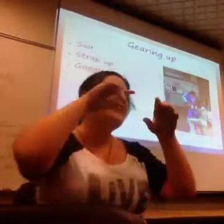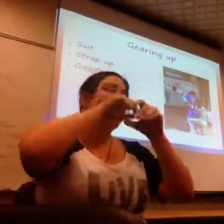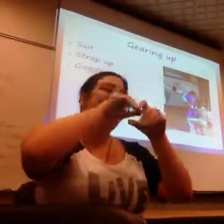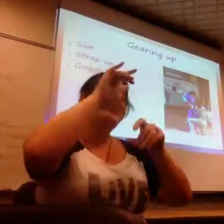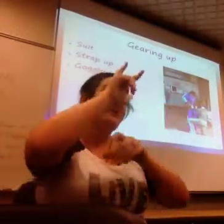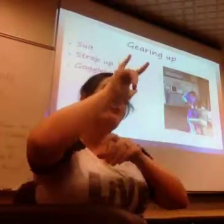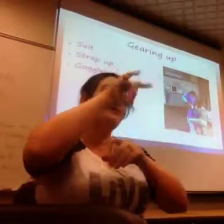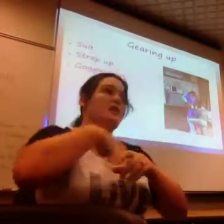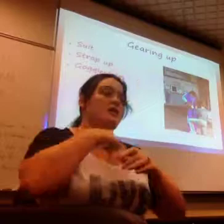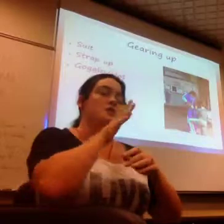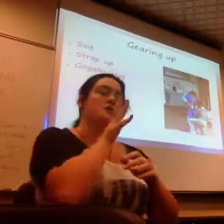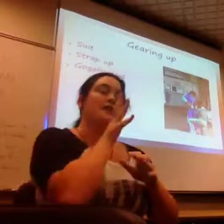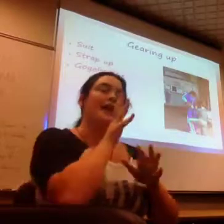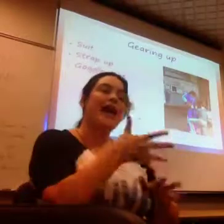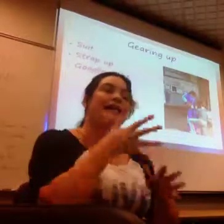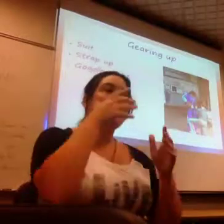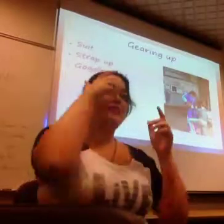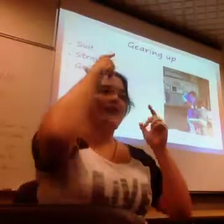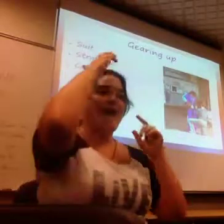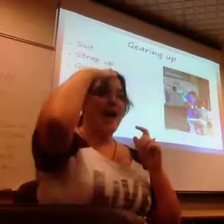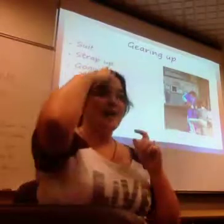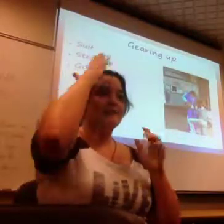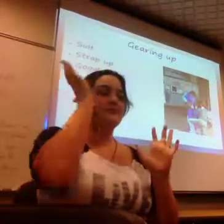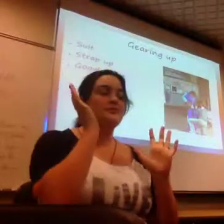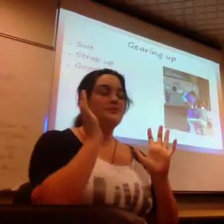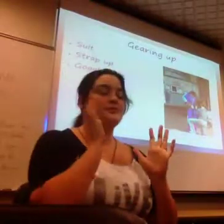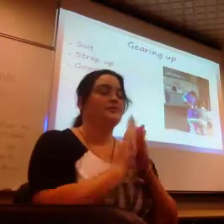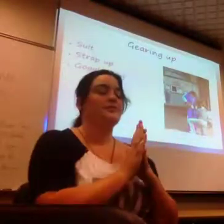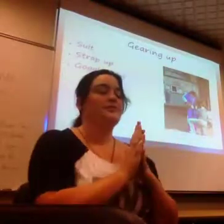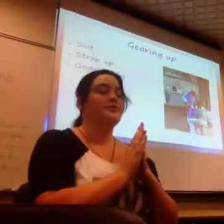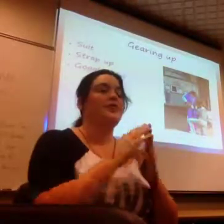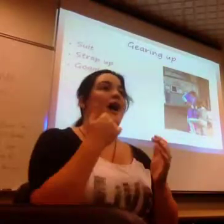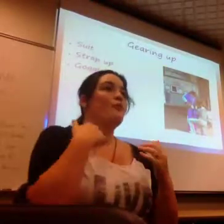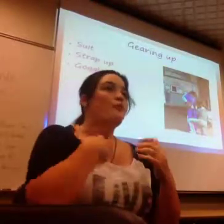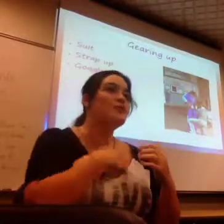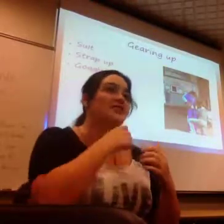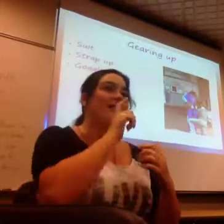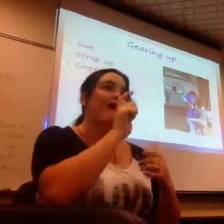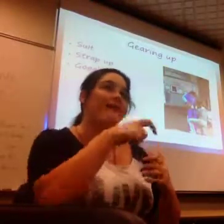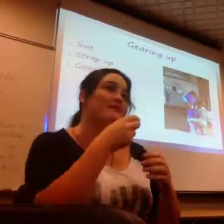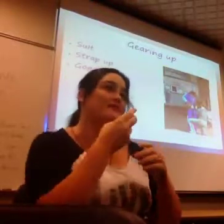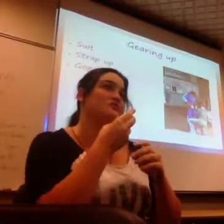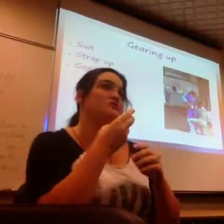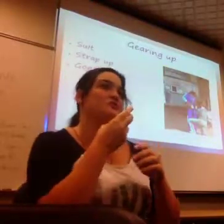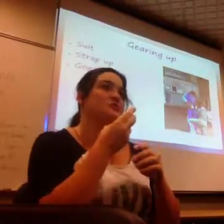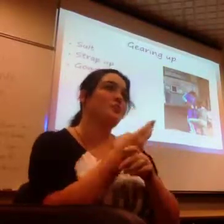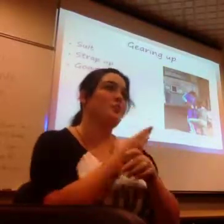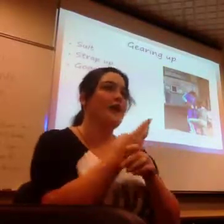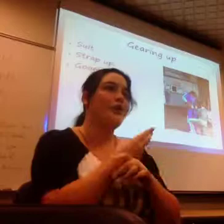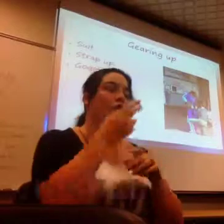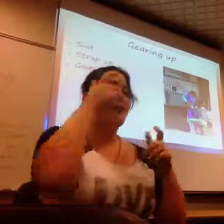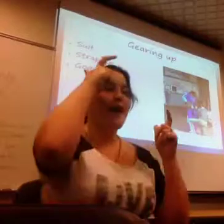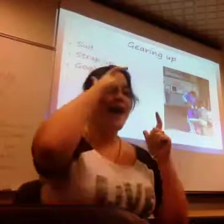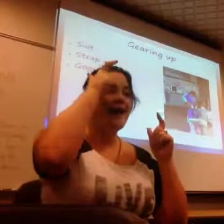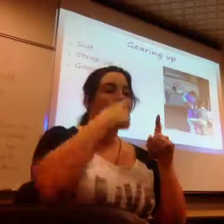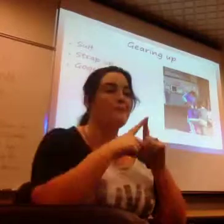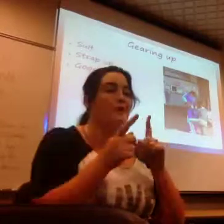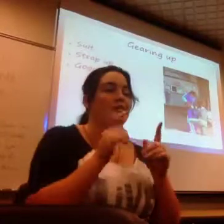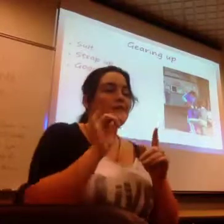hat. It's so dorky, and I wish that we didn't have to wear a hat, but that's how it was there. So that